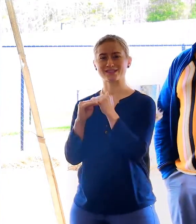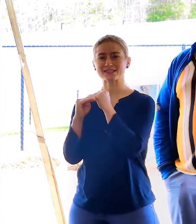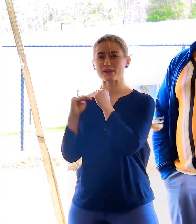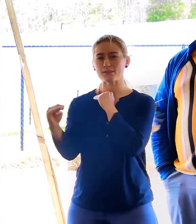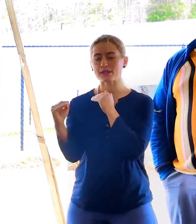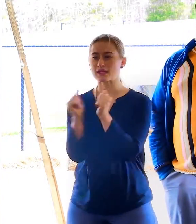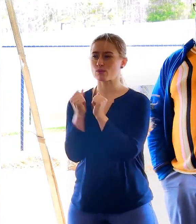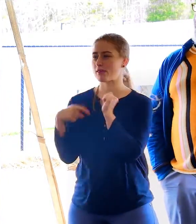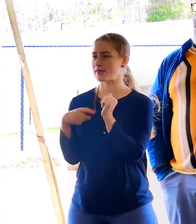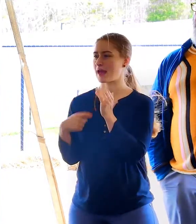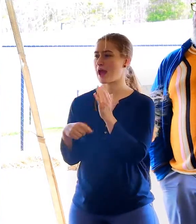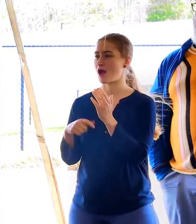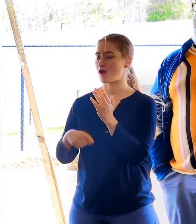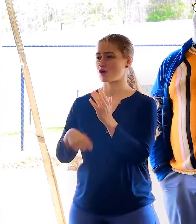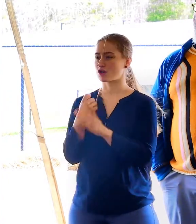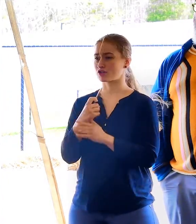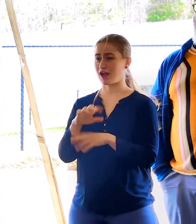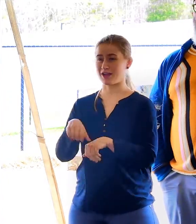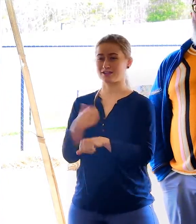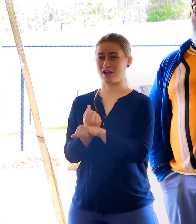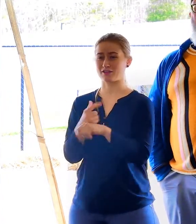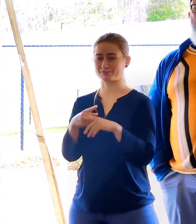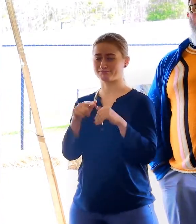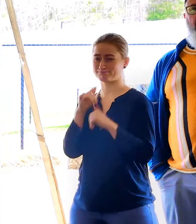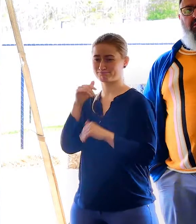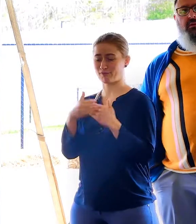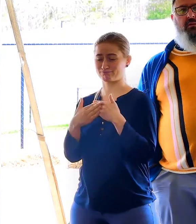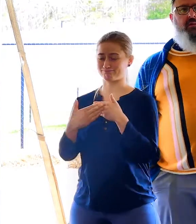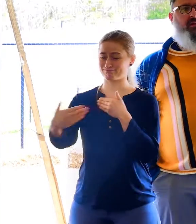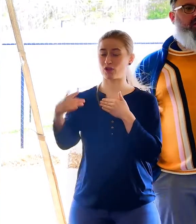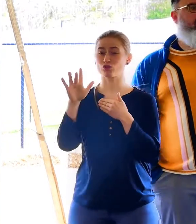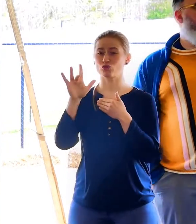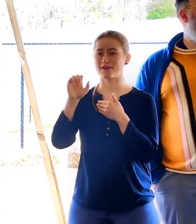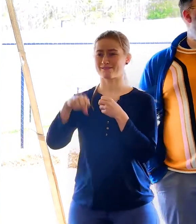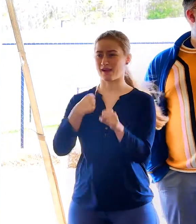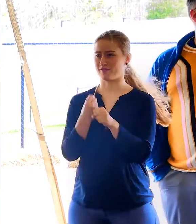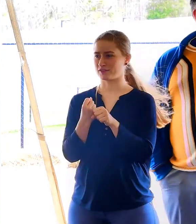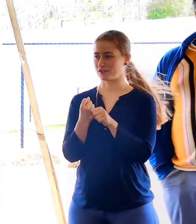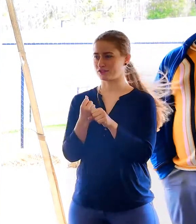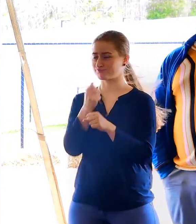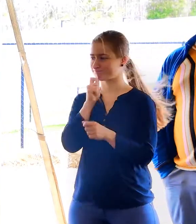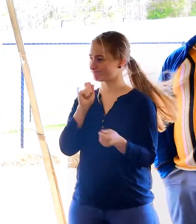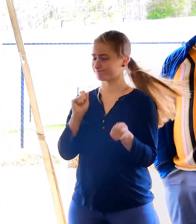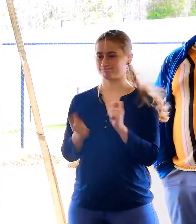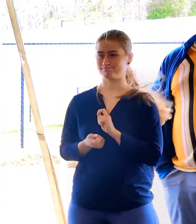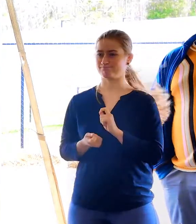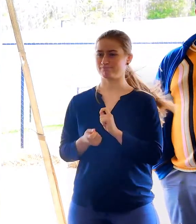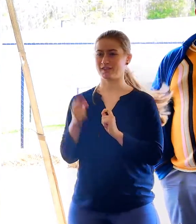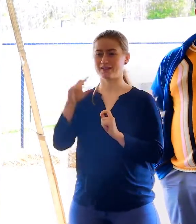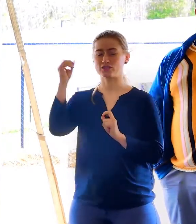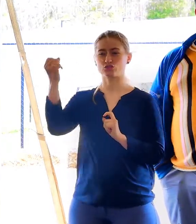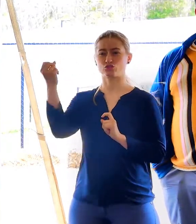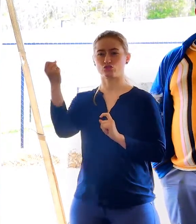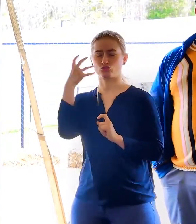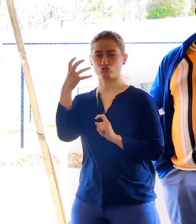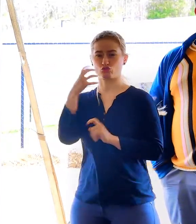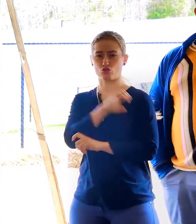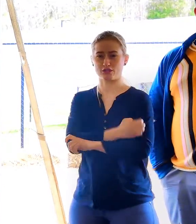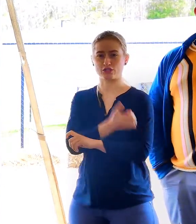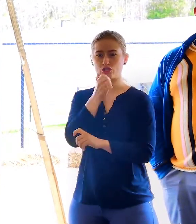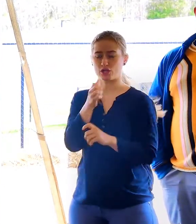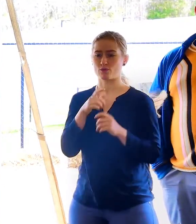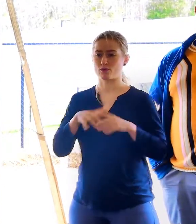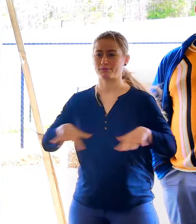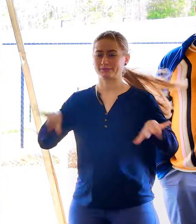our price locked in for 25 years. These solar arrays will be throughout our